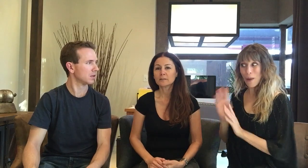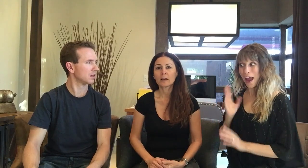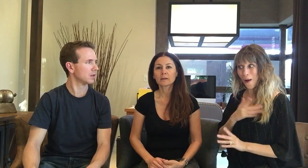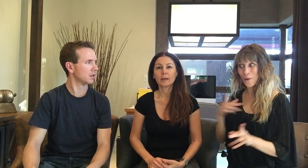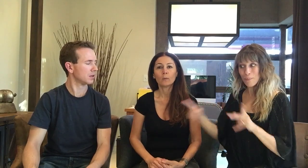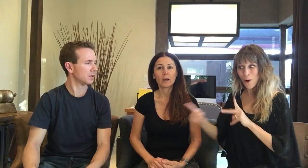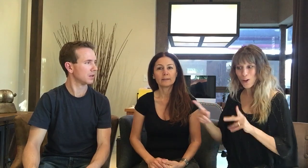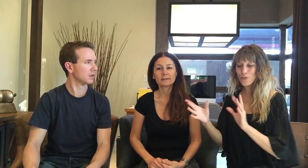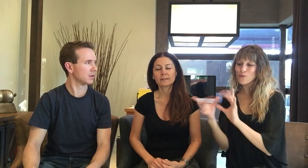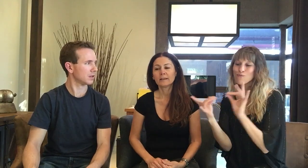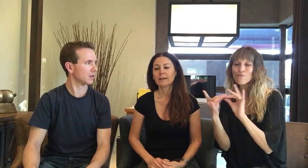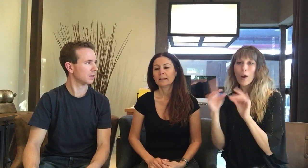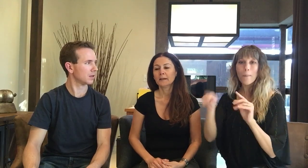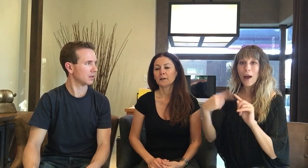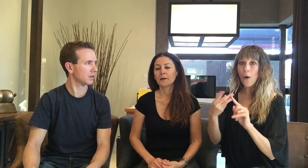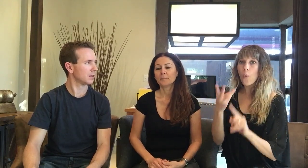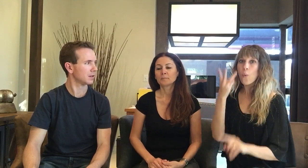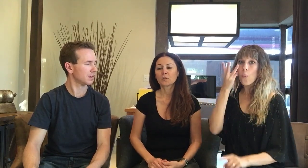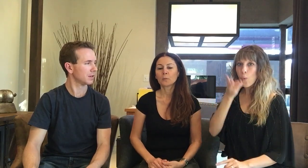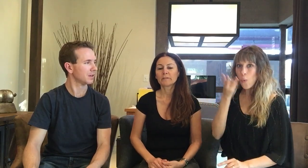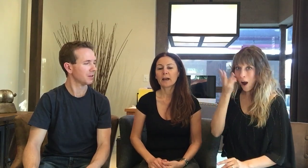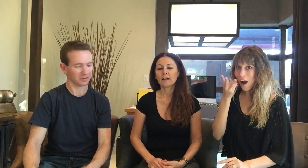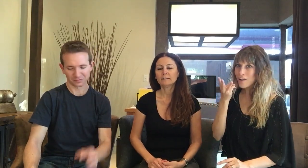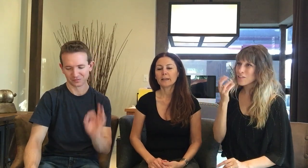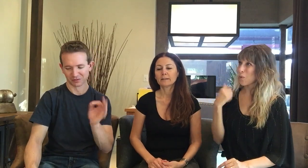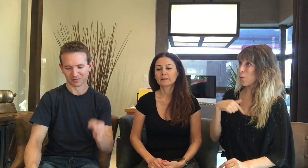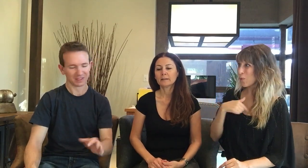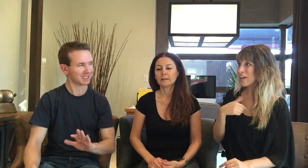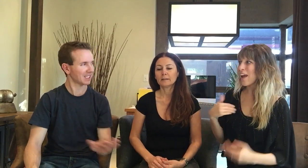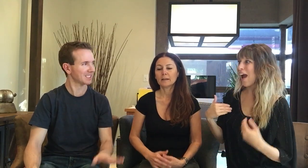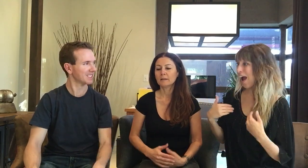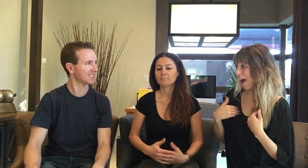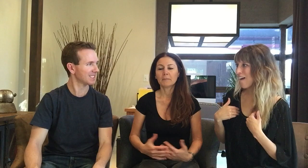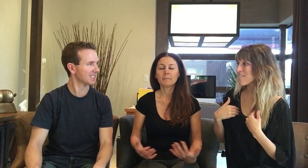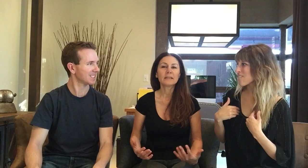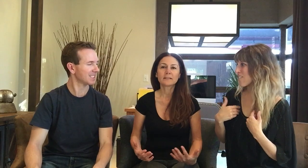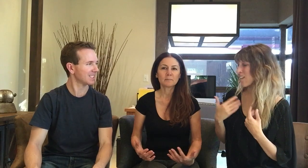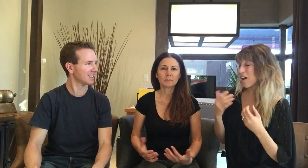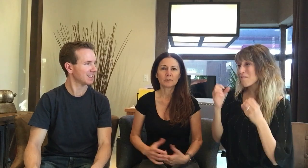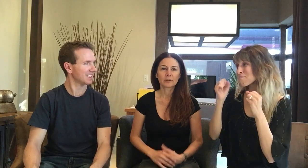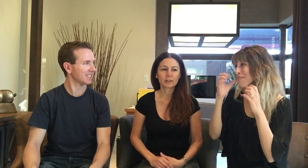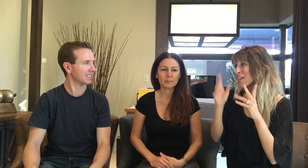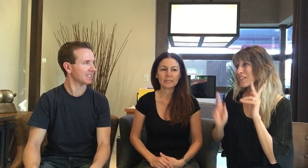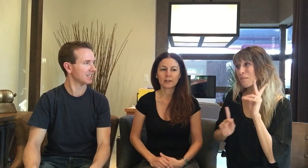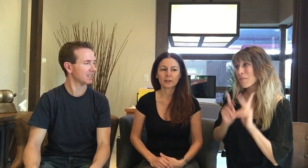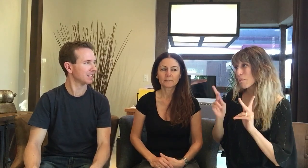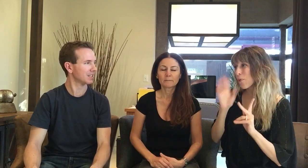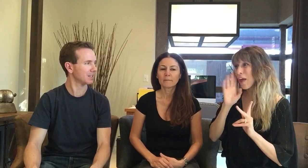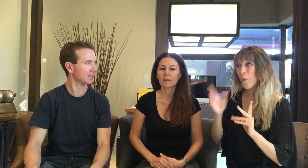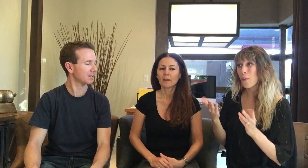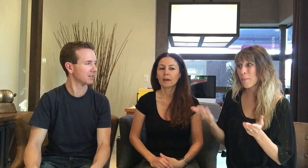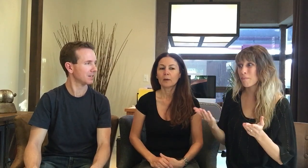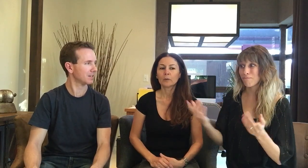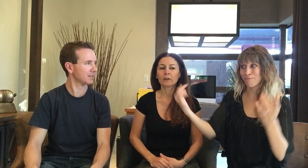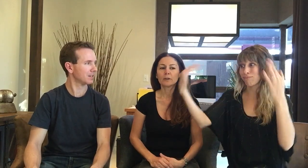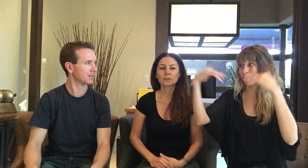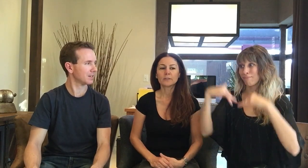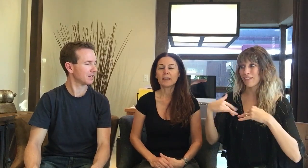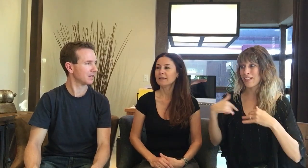talk about wines. So we've got like amazing people that are going to be here. We are also